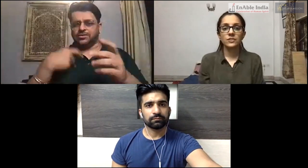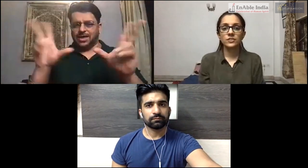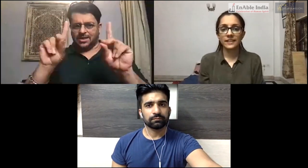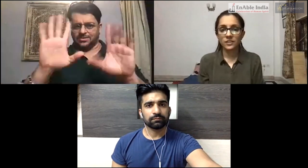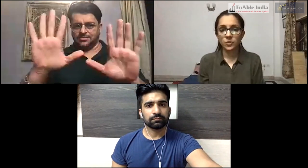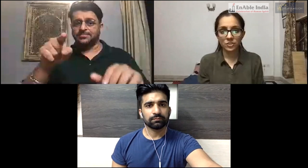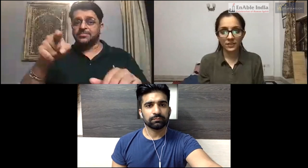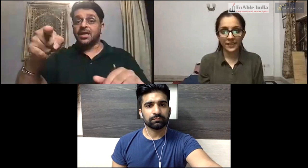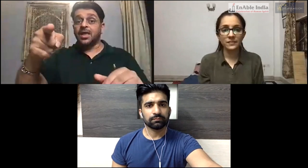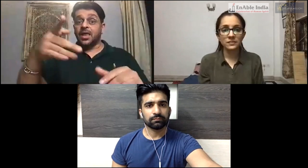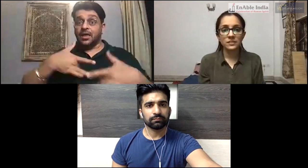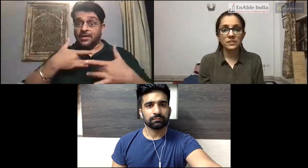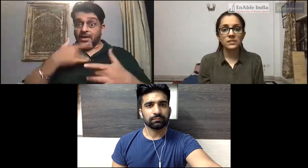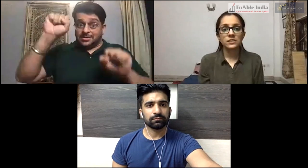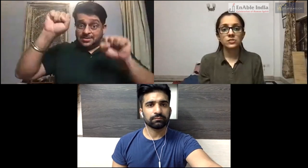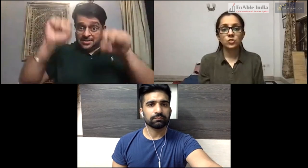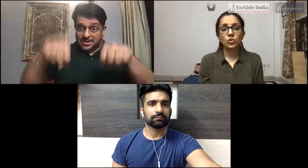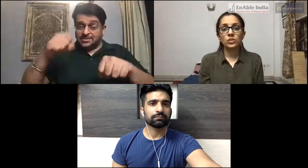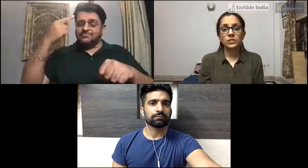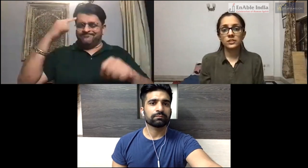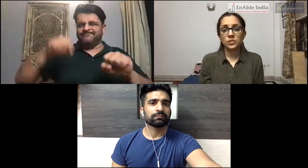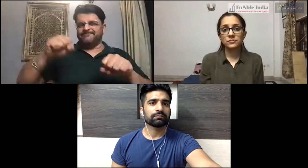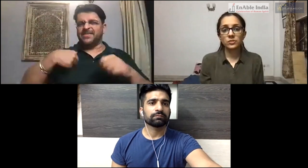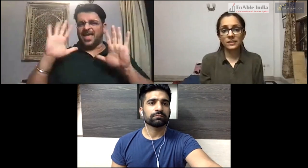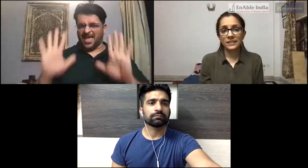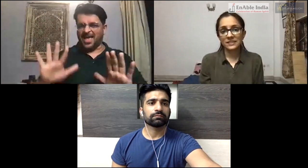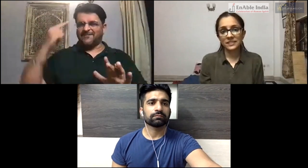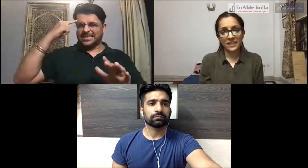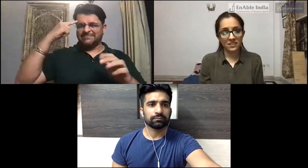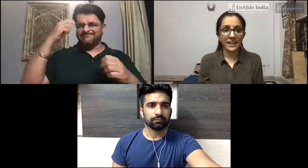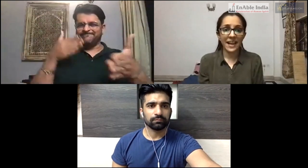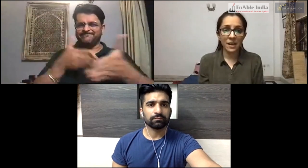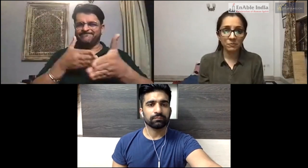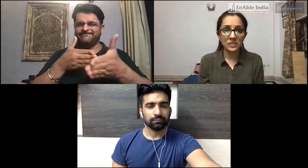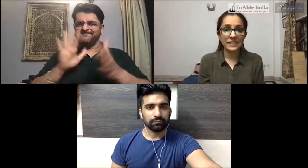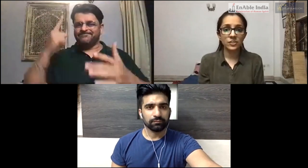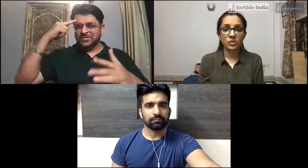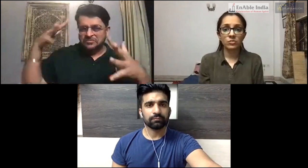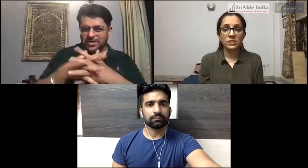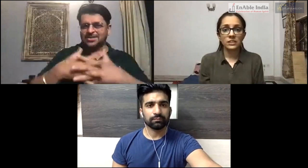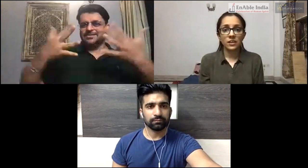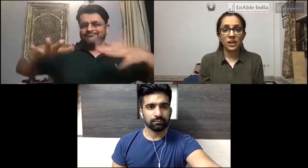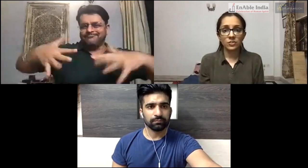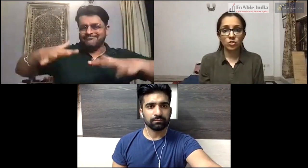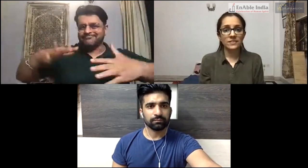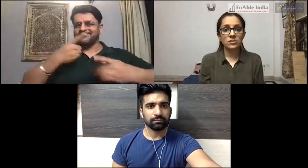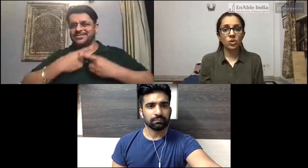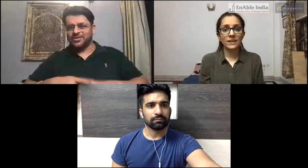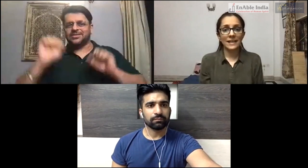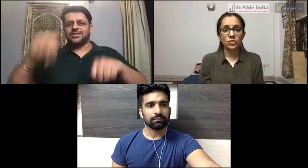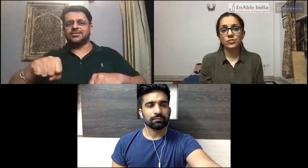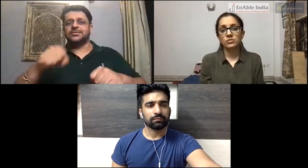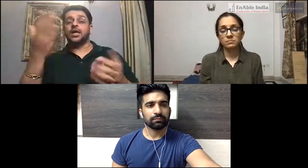I'll just sign the question again. So you have to click that yes, I am feeling stressed